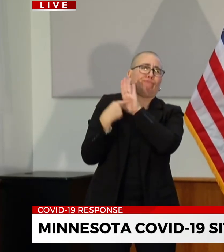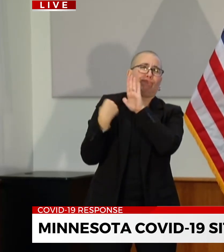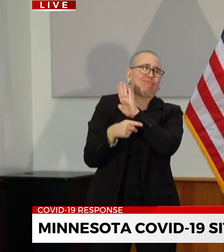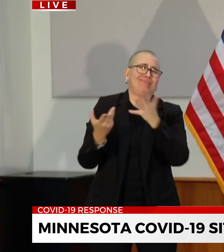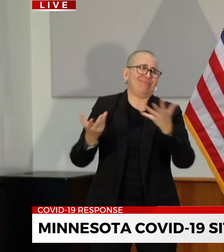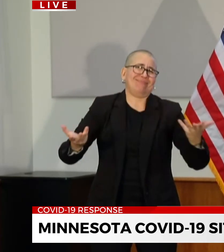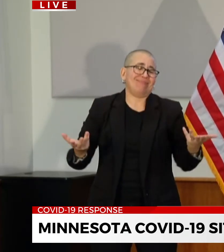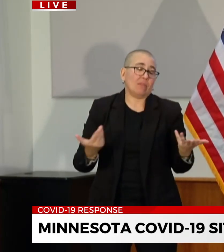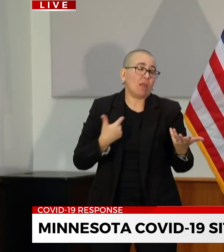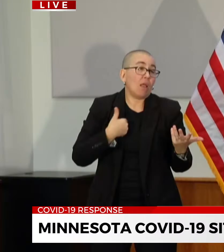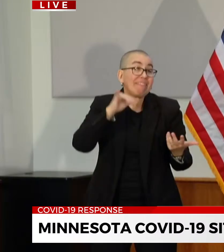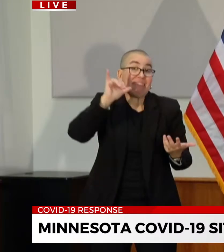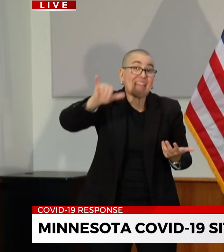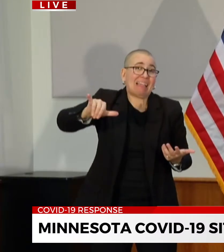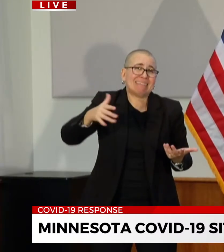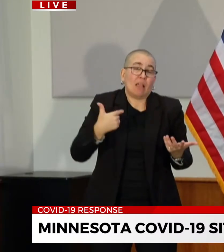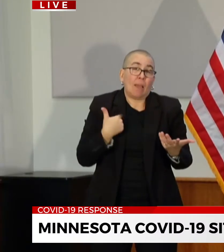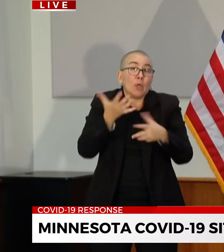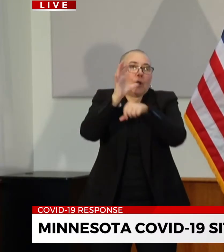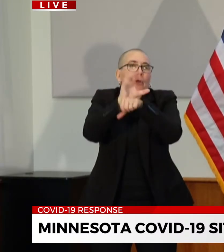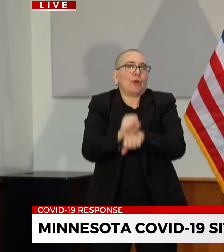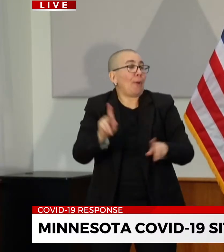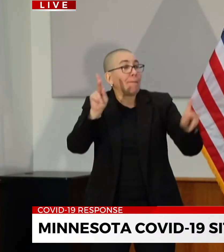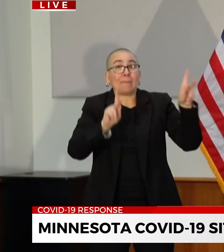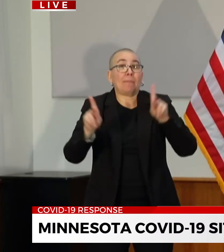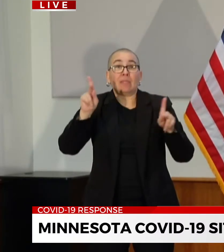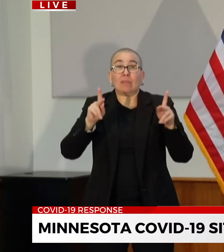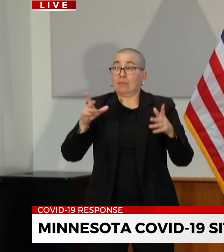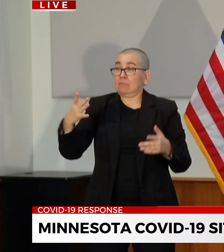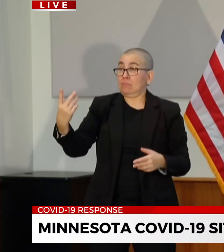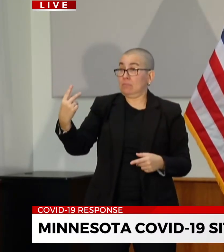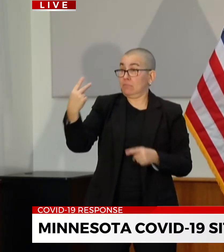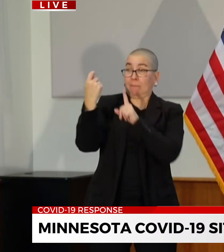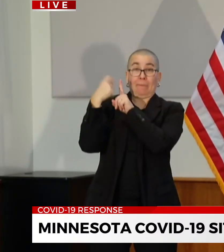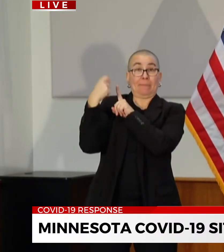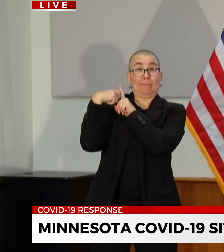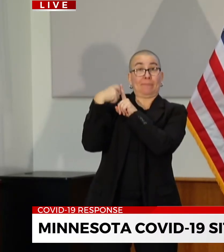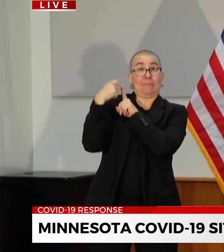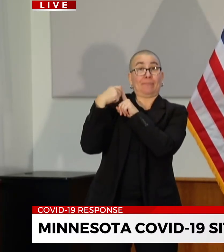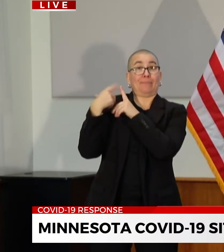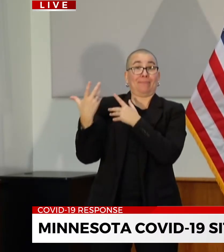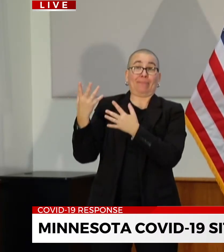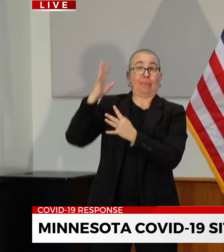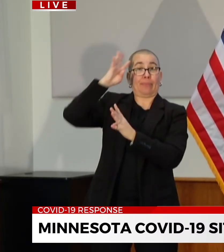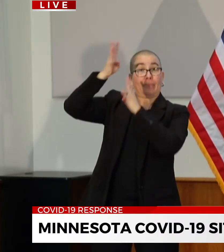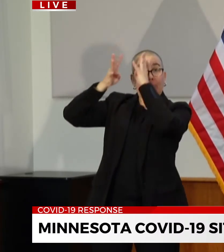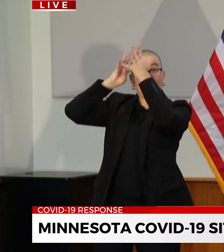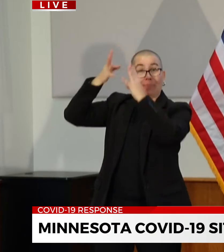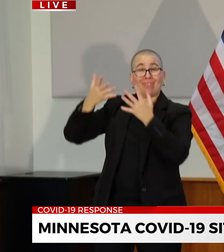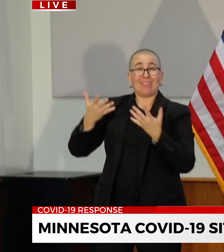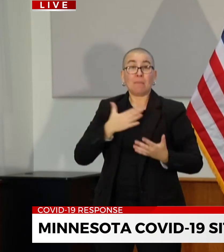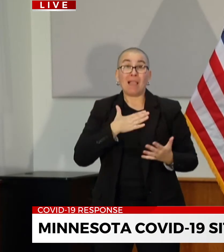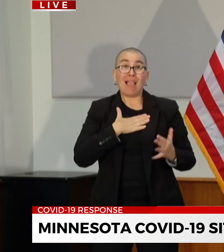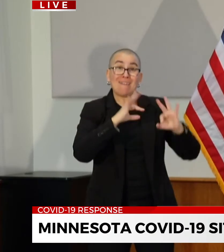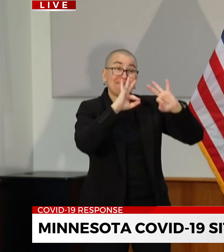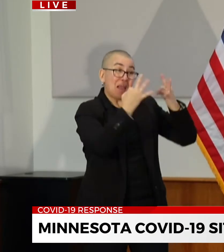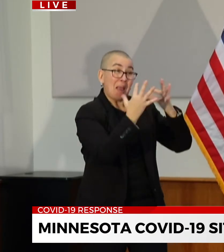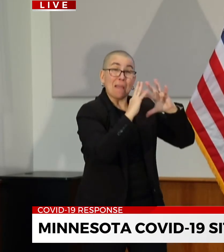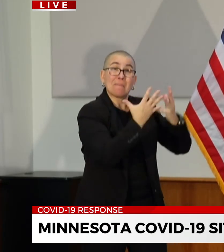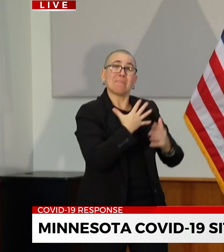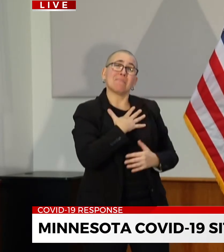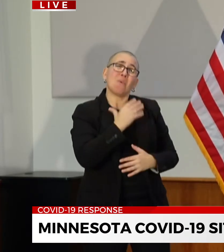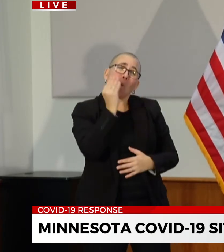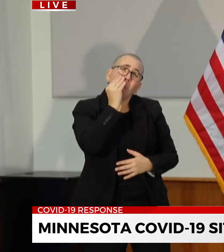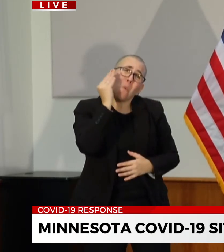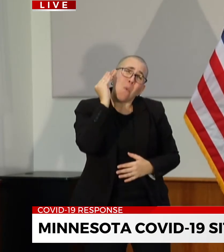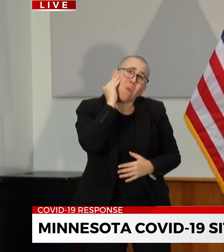Certainly, I would not claim to be perfect. I try and do the best I can. I was with my family in my home. I've not left the state since March, since